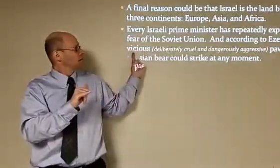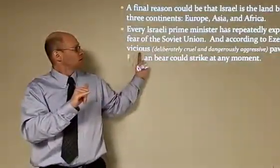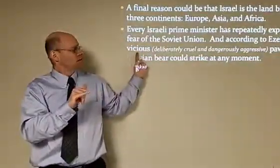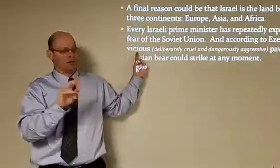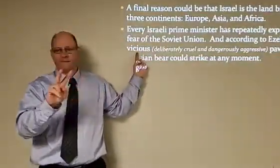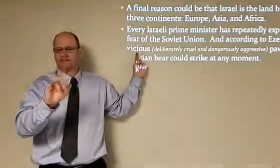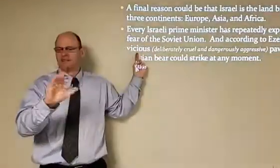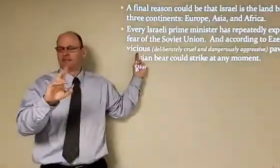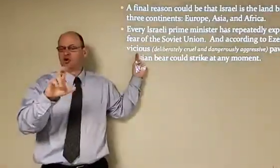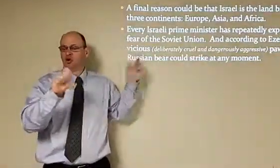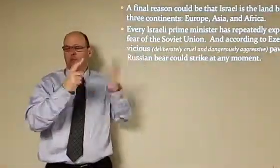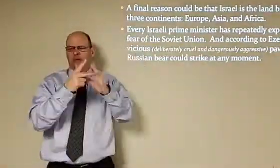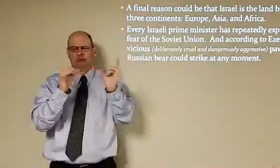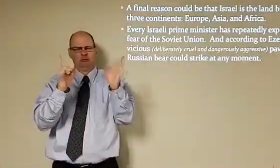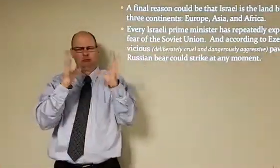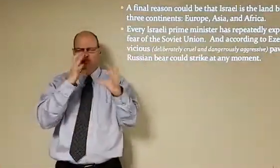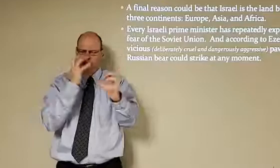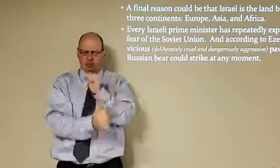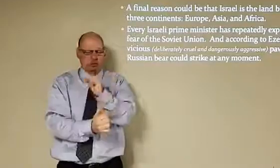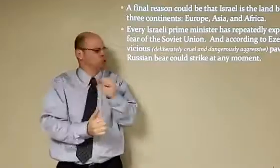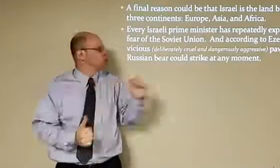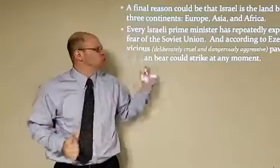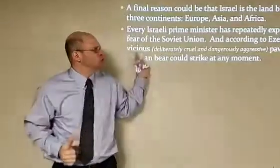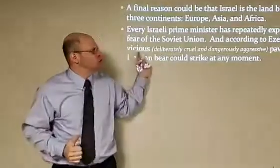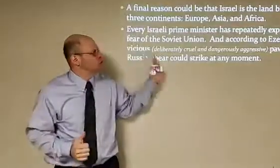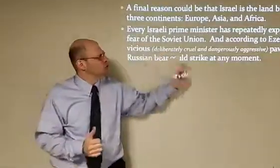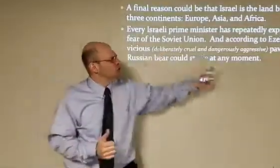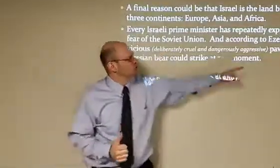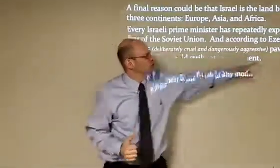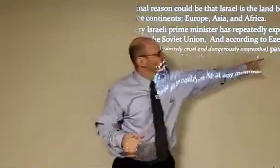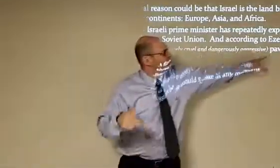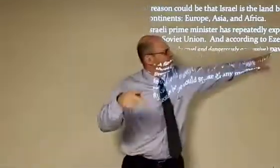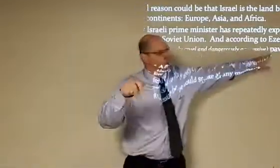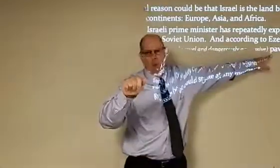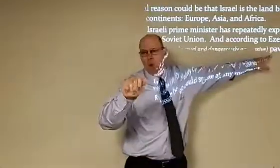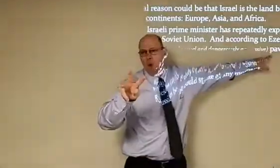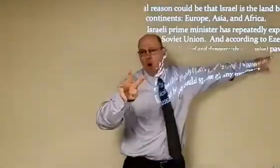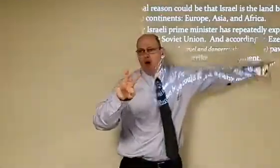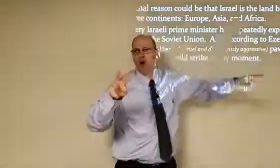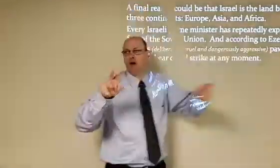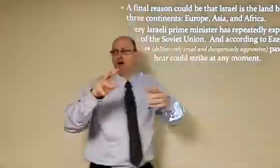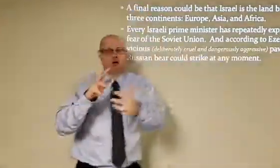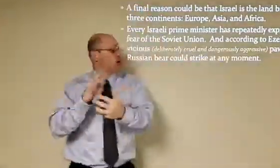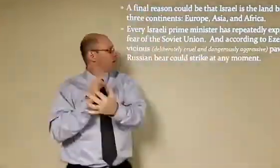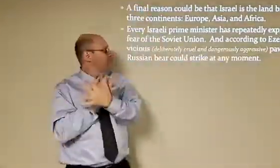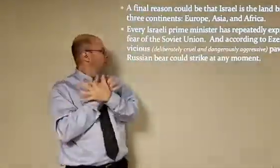vicious paw of the Russian bear could strike at any moment.